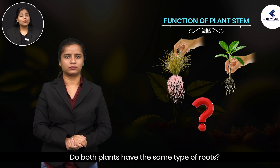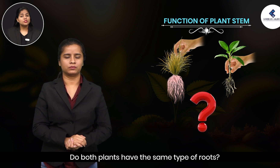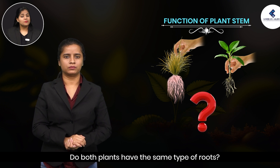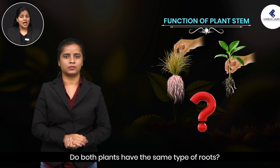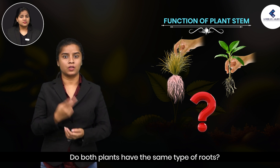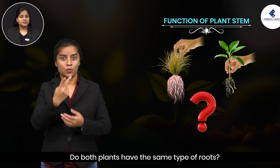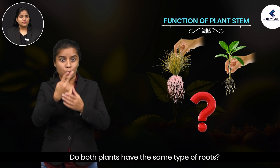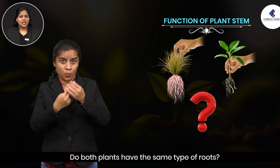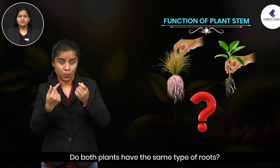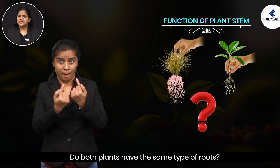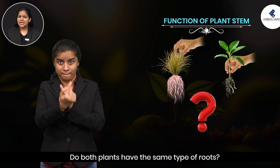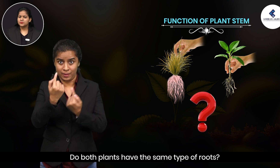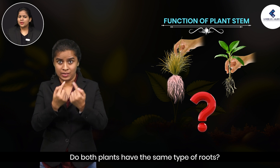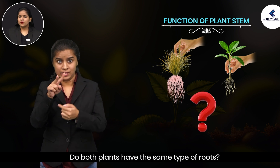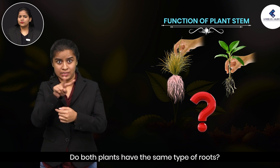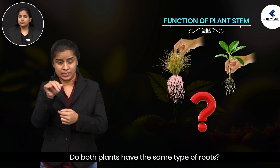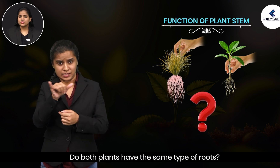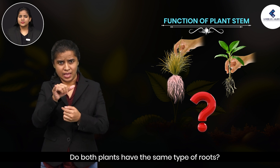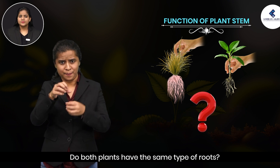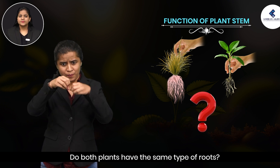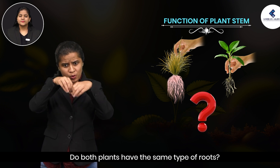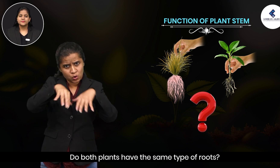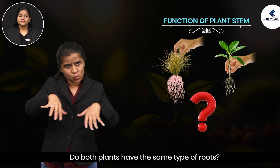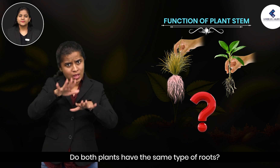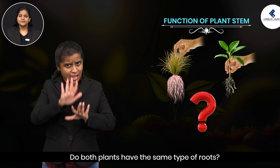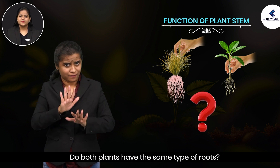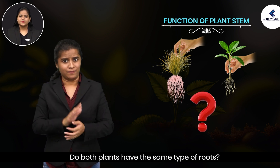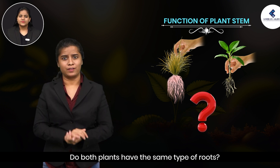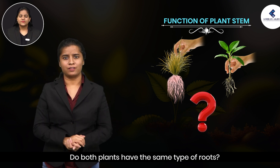Do both plants have the same type of roots?